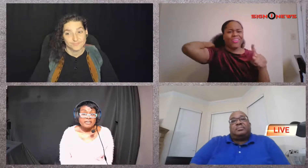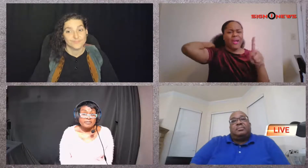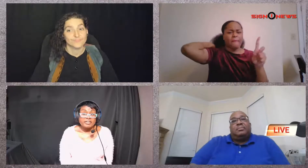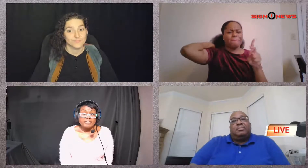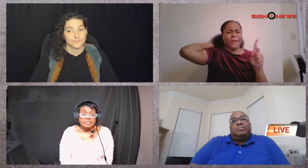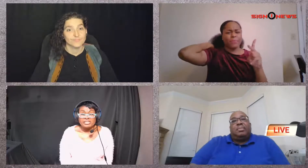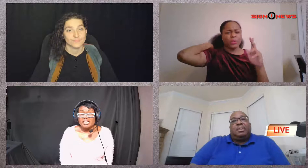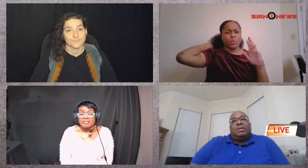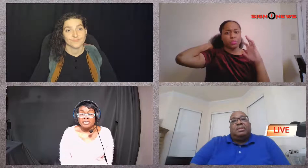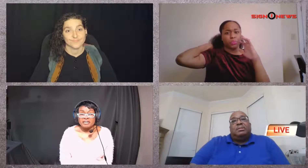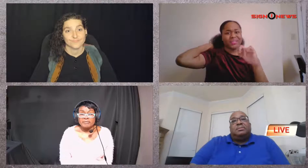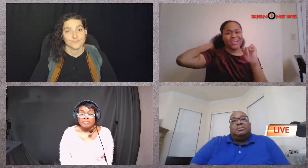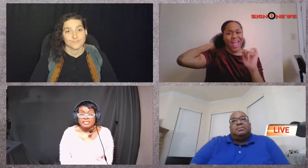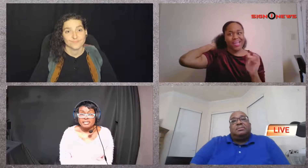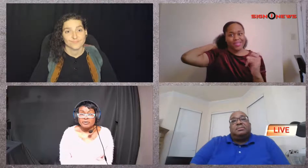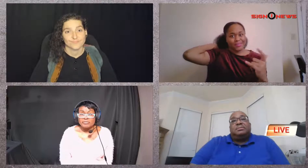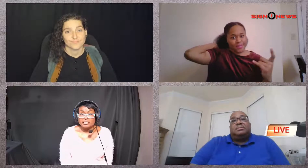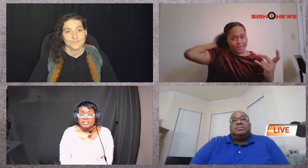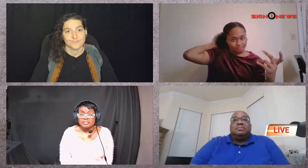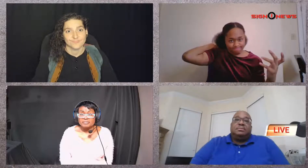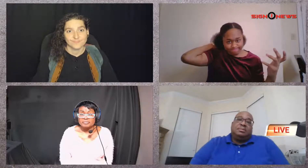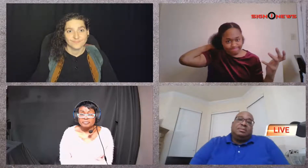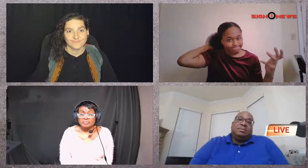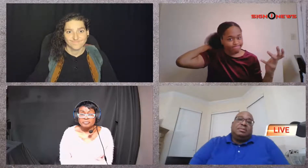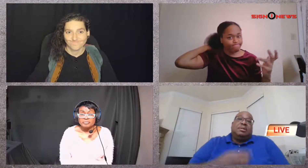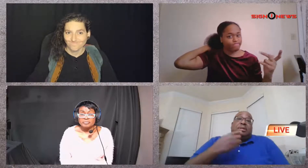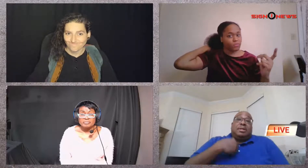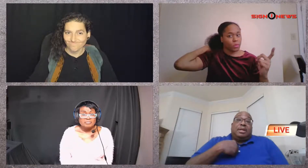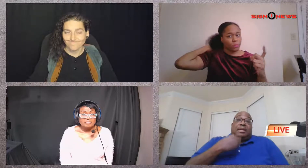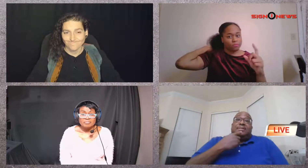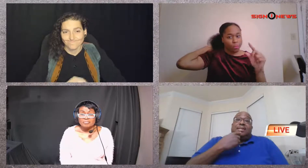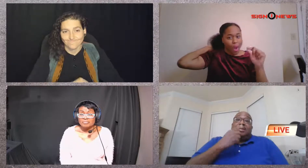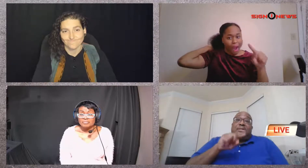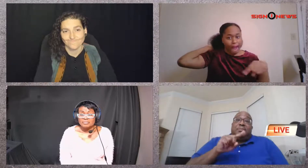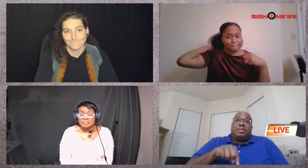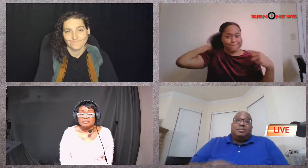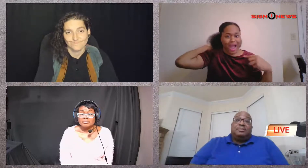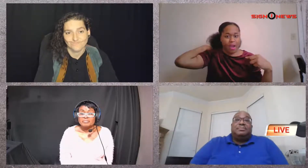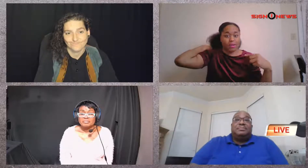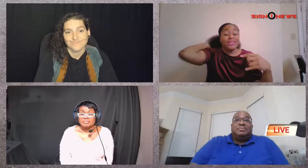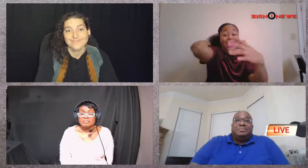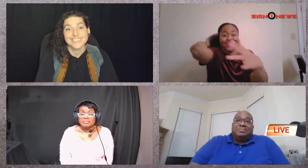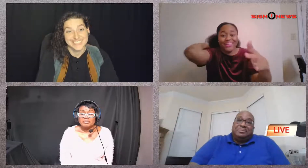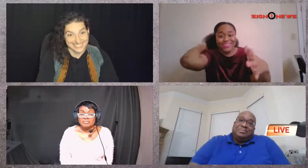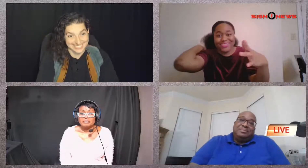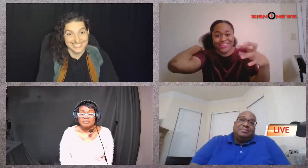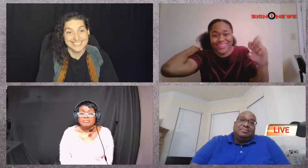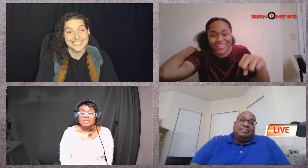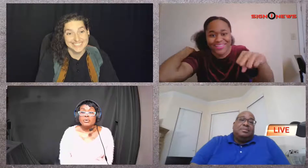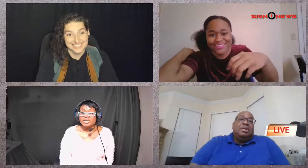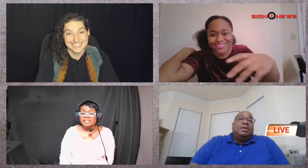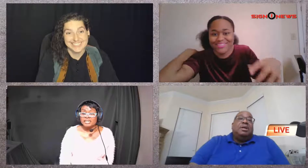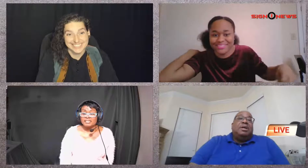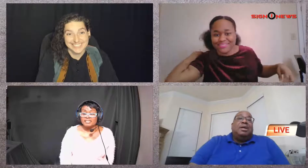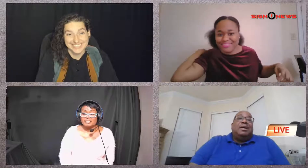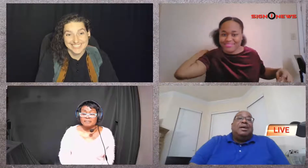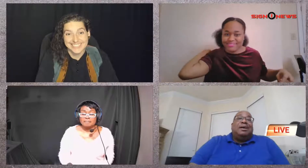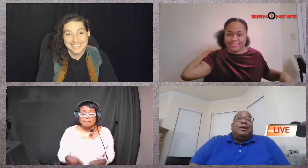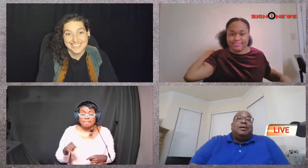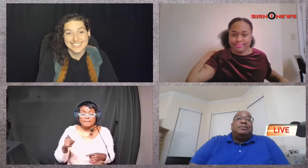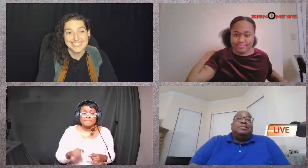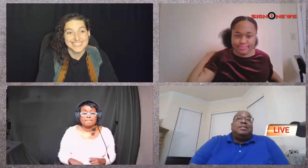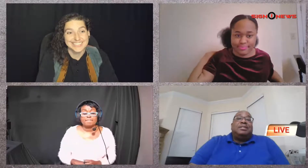Because I feel like I'm just advocating for myself. Can I say something? Oh, yes, Dad.